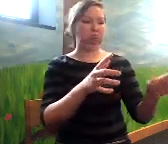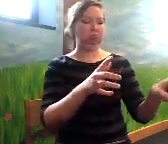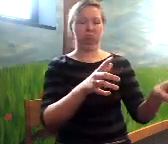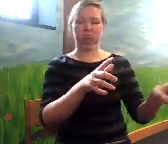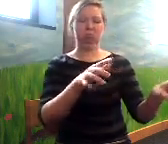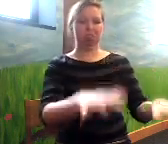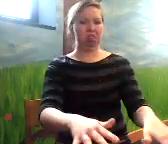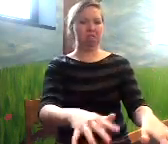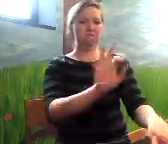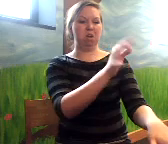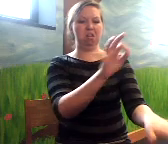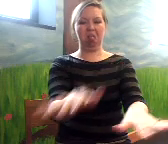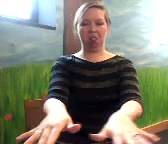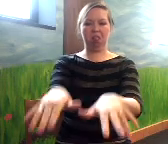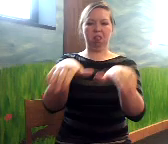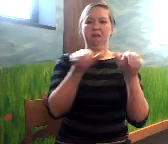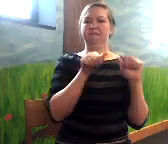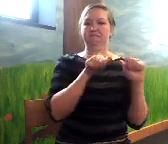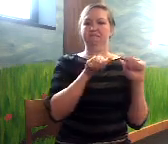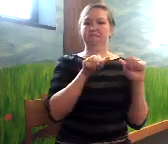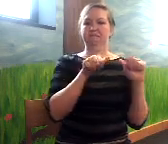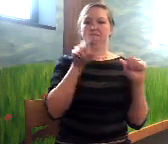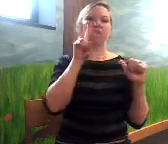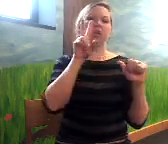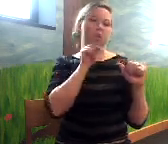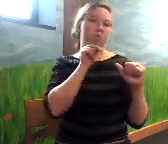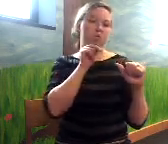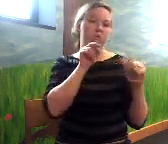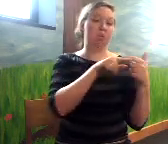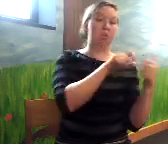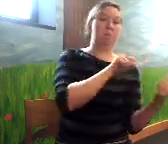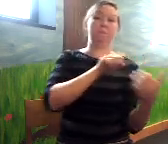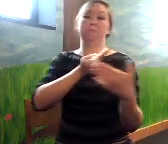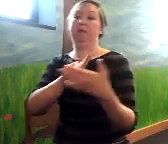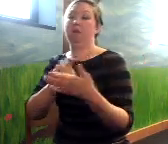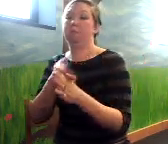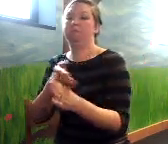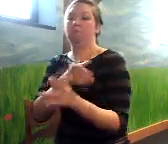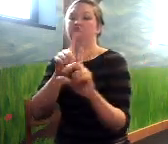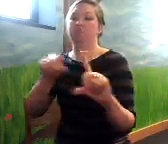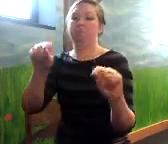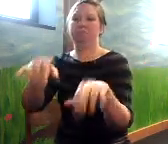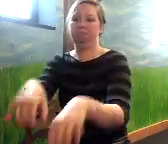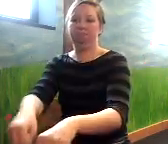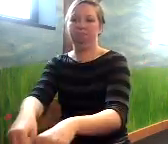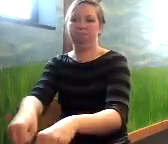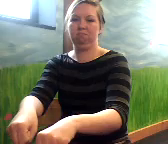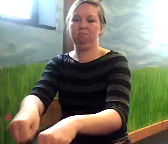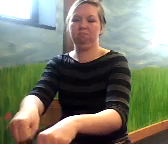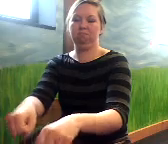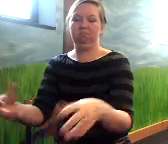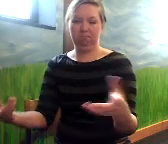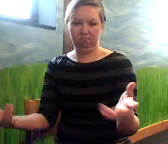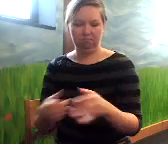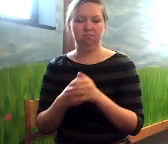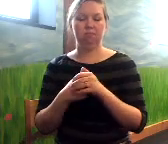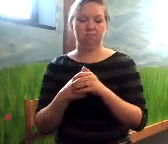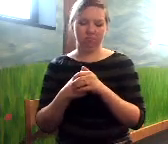out, occupied by the Japanese, they're pushed out, and then occupied by the French. Now, the U.S. supported the